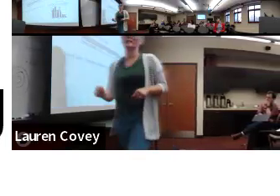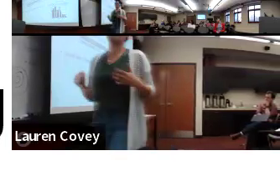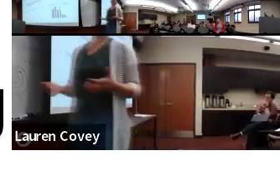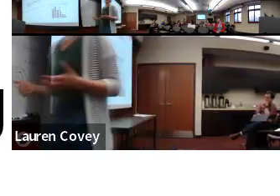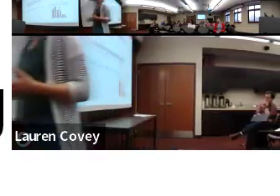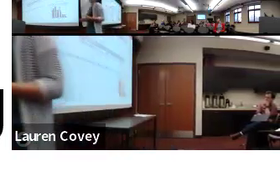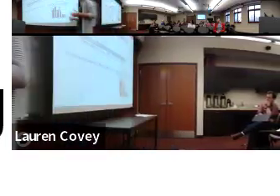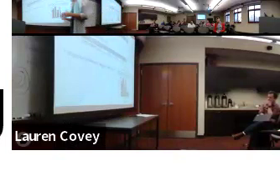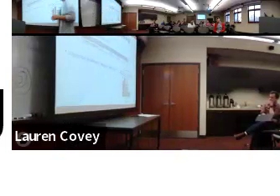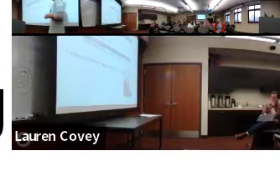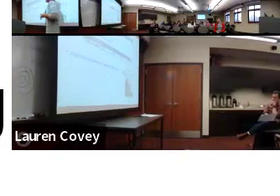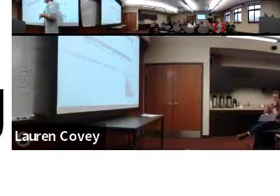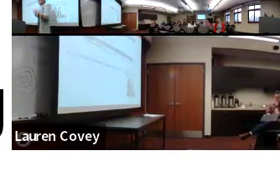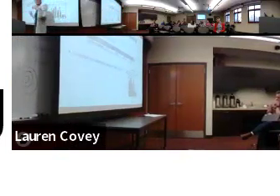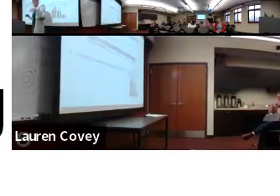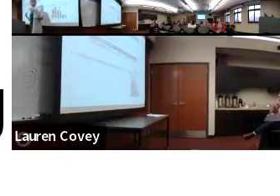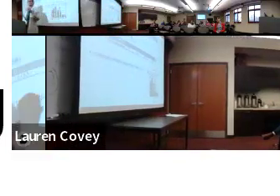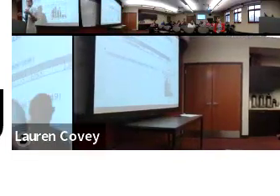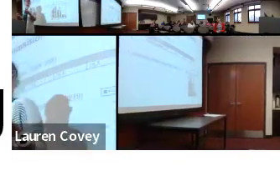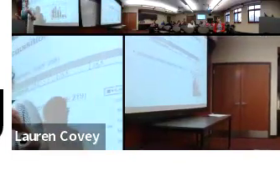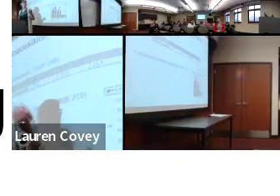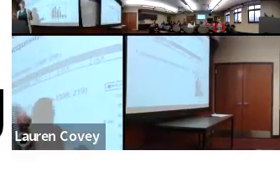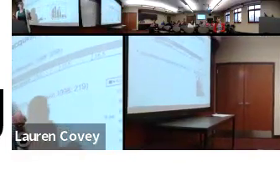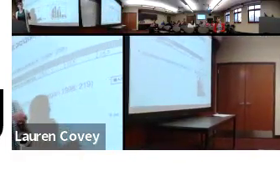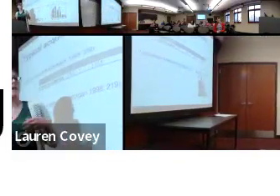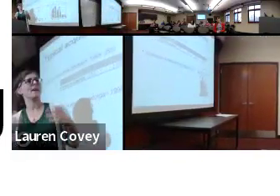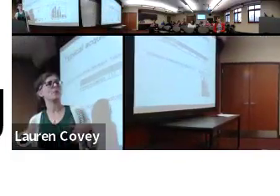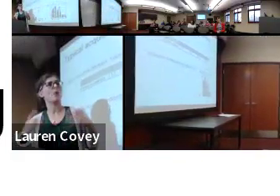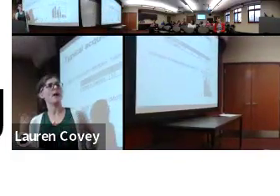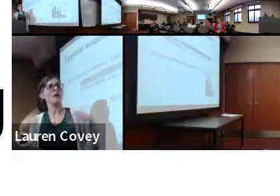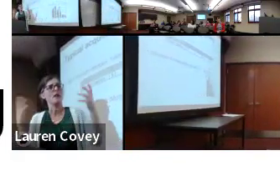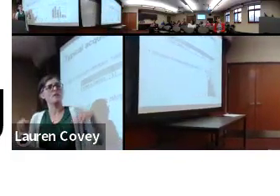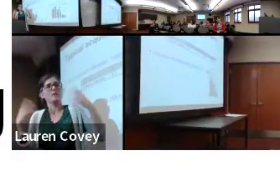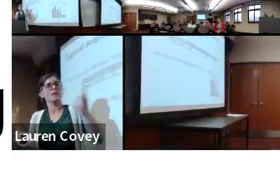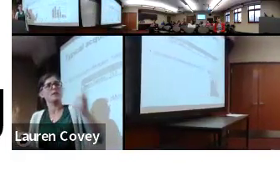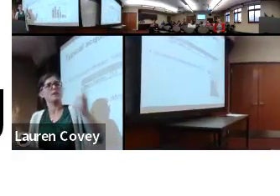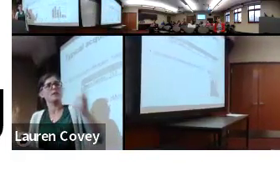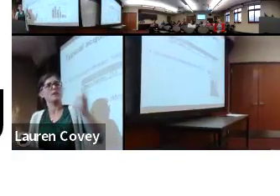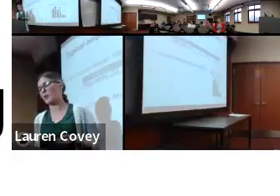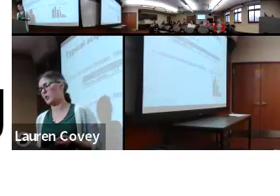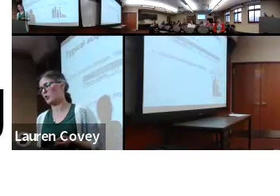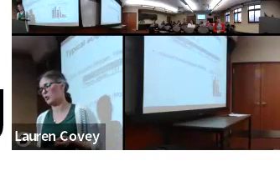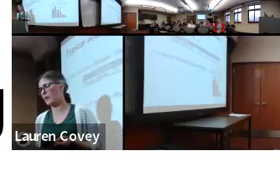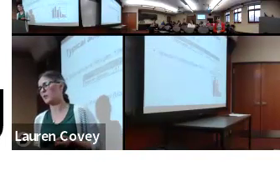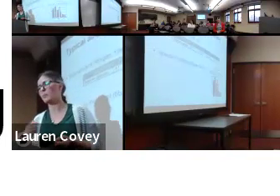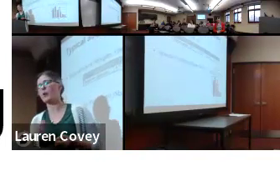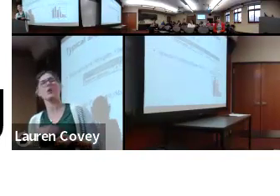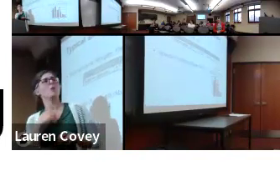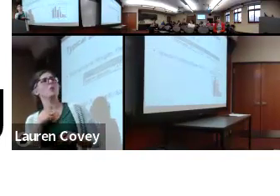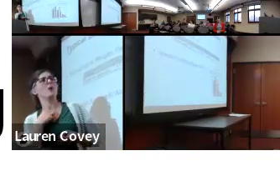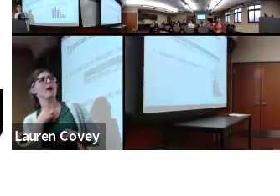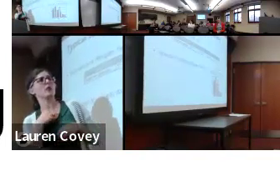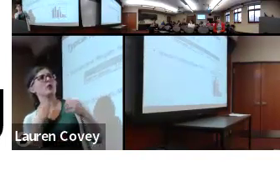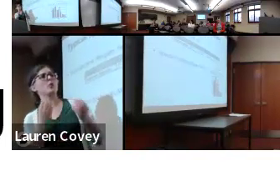So it's clear that this has a prolonged developmental trajectory. It takes a while in language acquisition to get to the